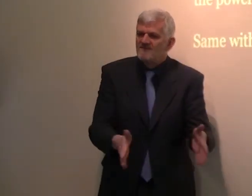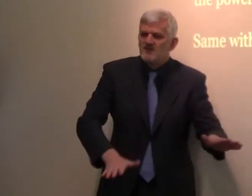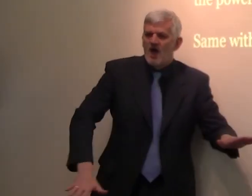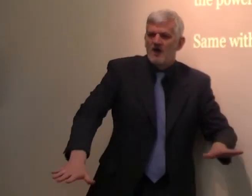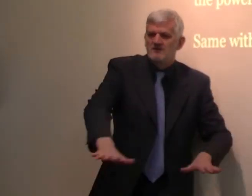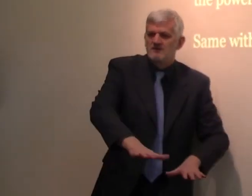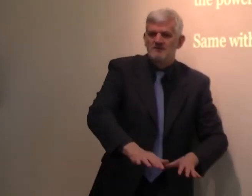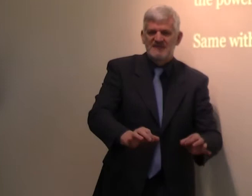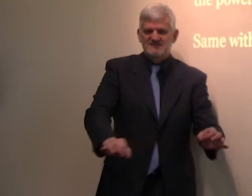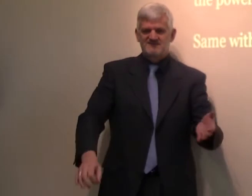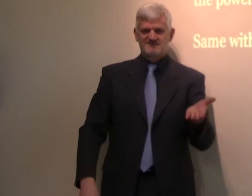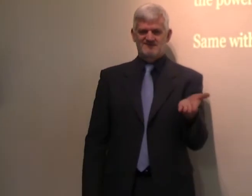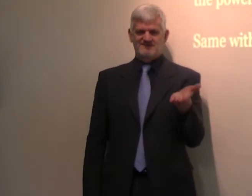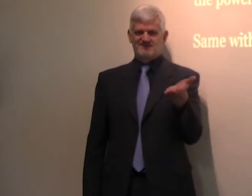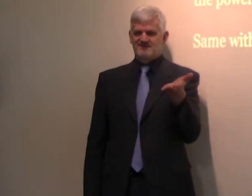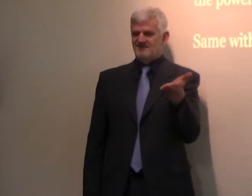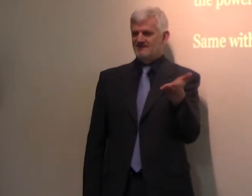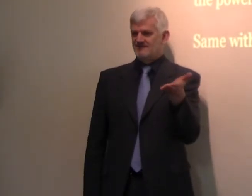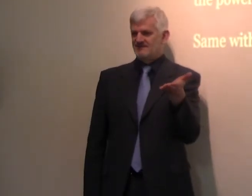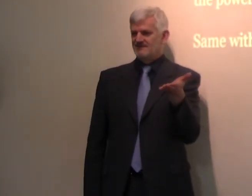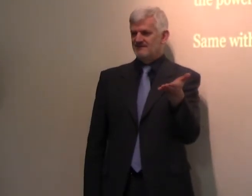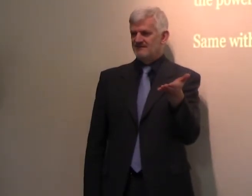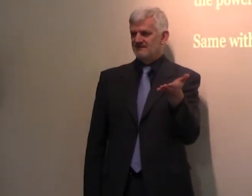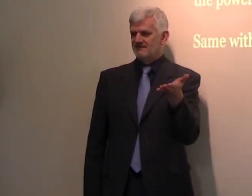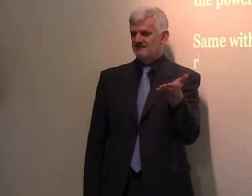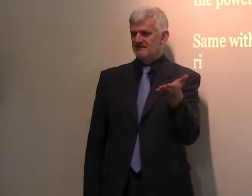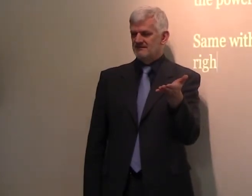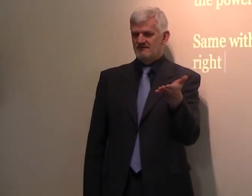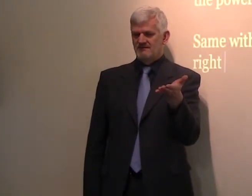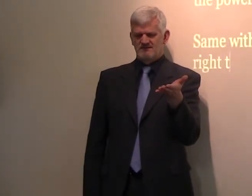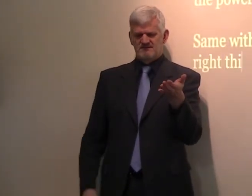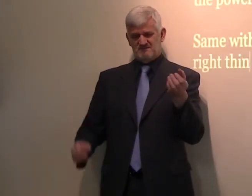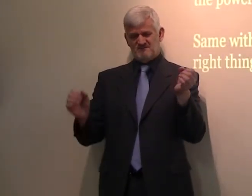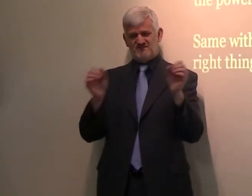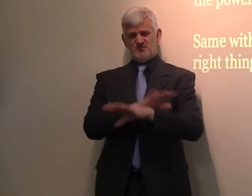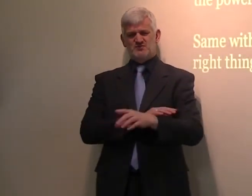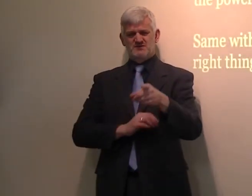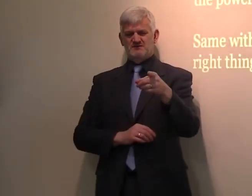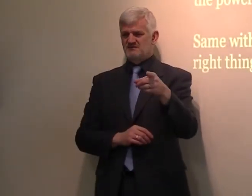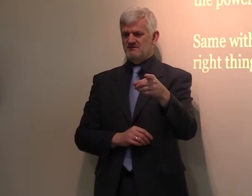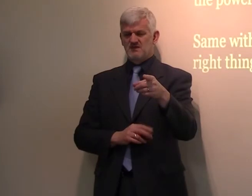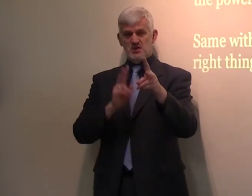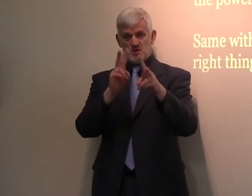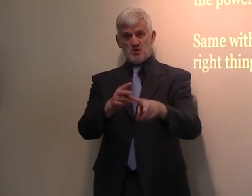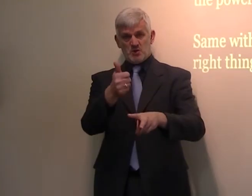the substance. A smokescreen. That's all what was happening in the church of Sardis.